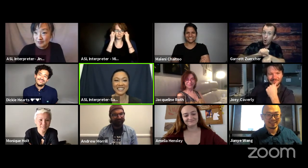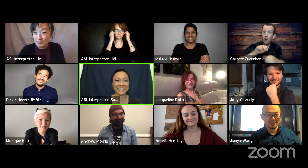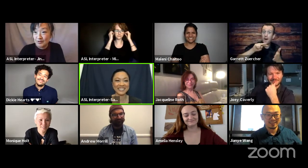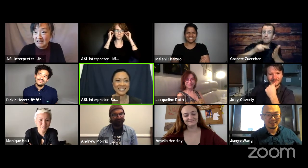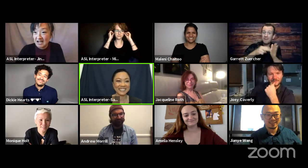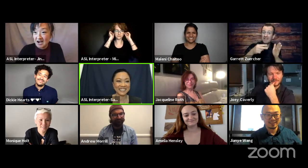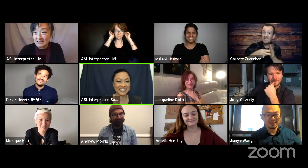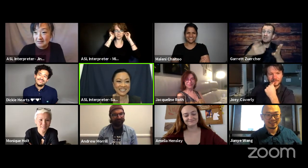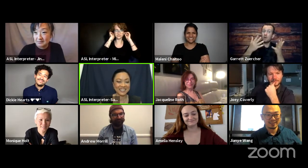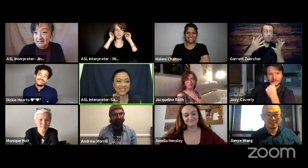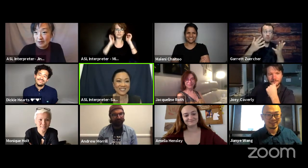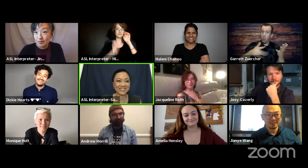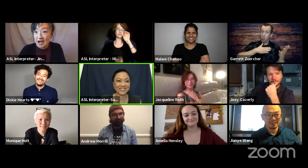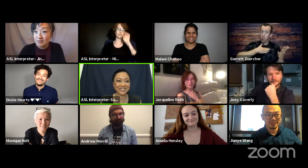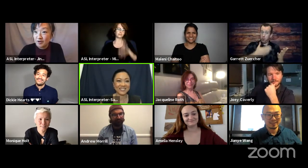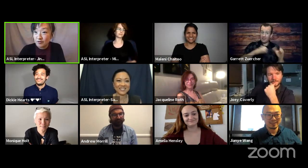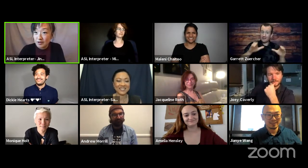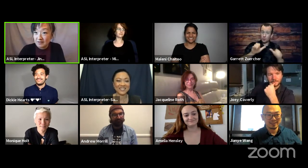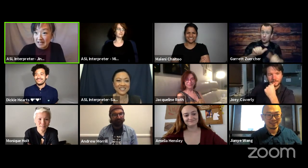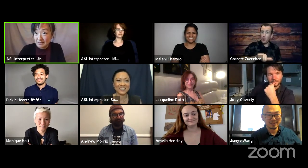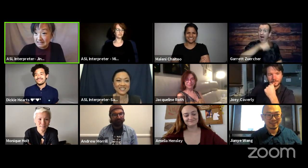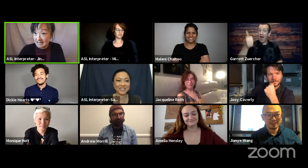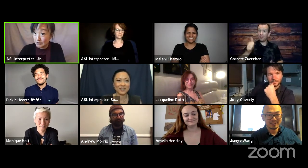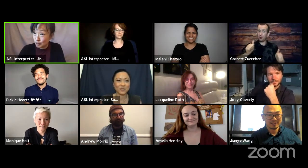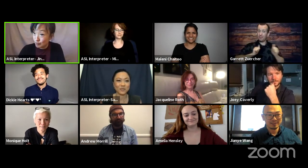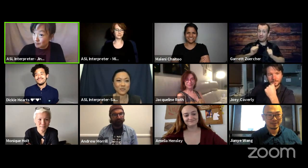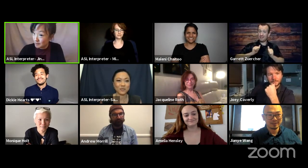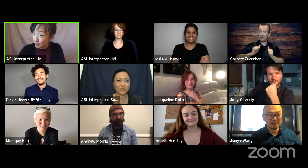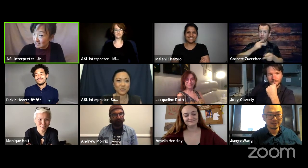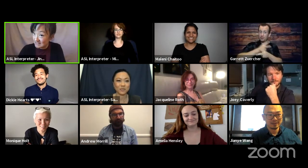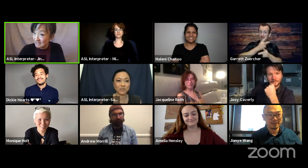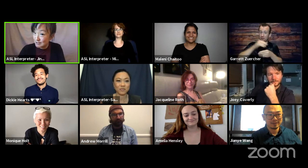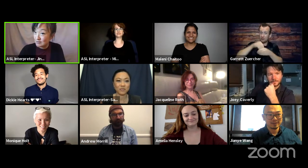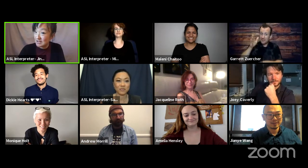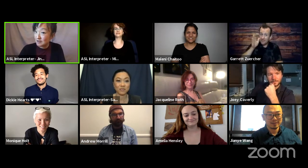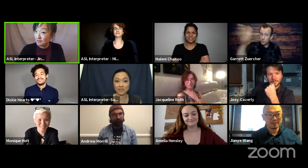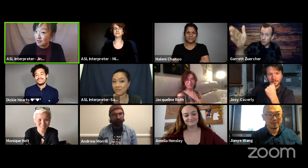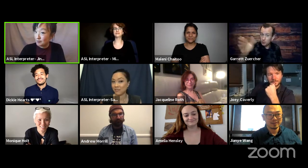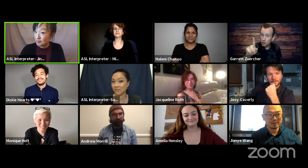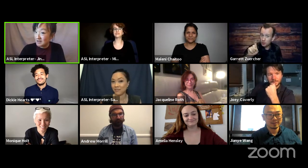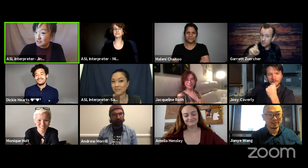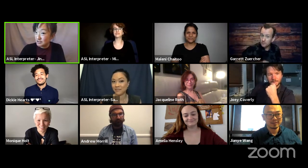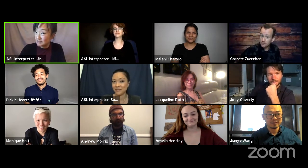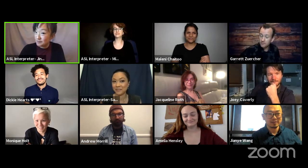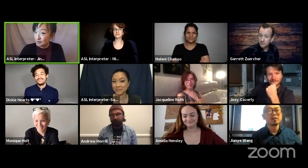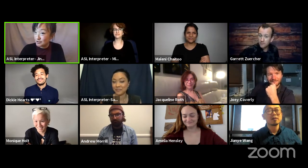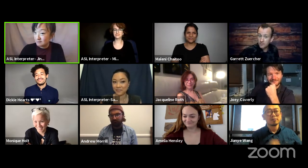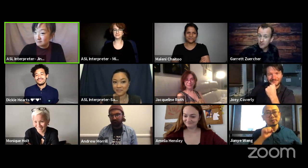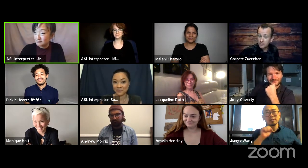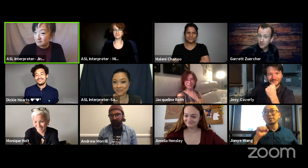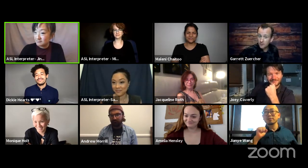Yay. Really awesome. So proud of your work. That means that you would be willing to do another theater production in the future?